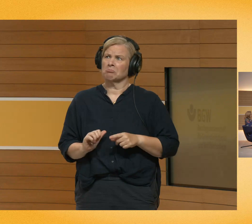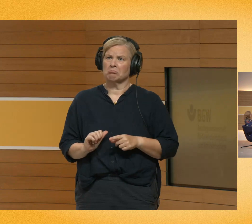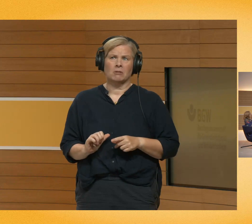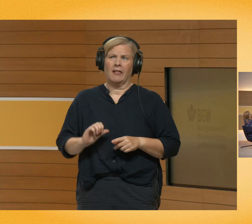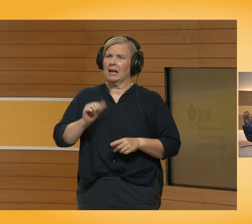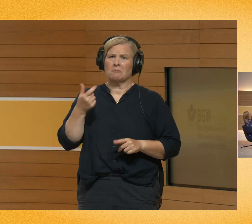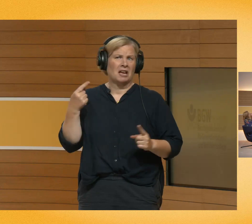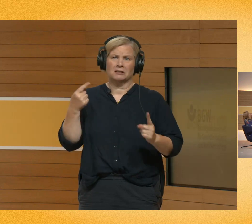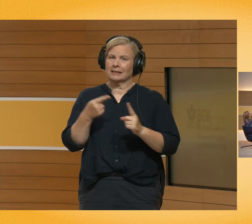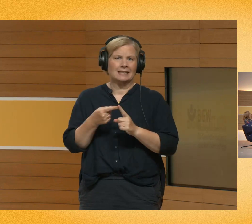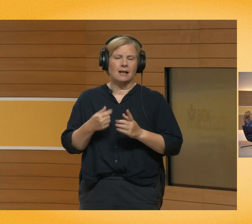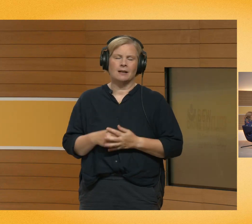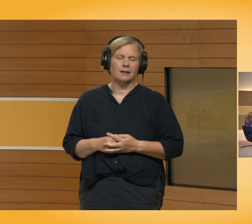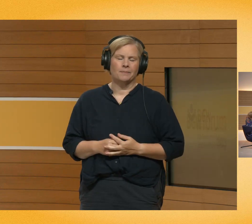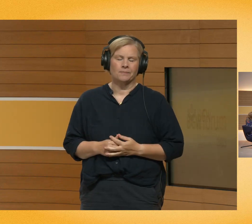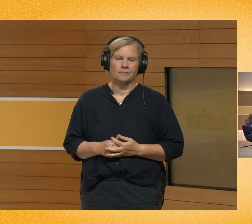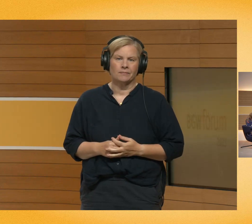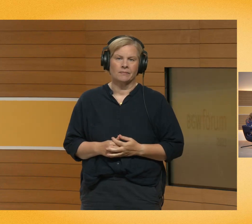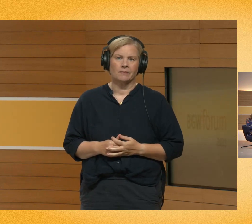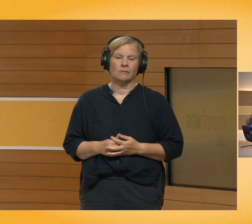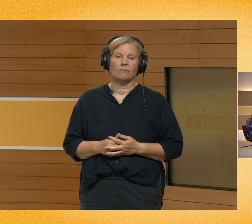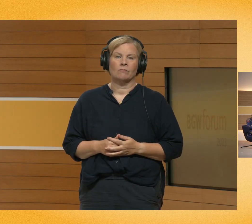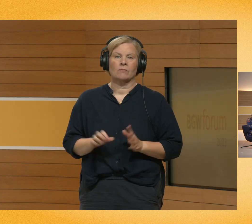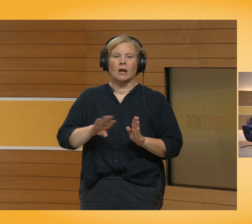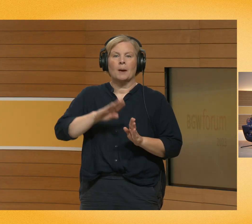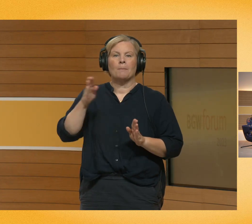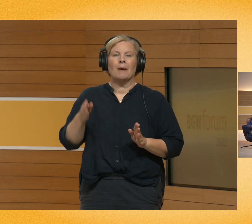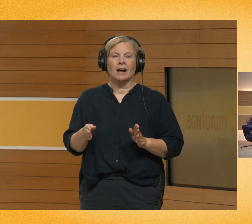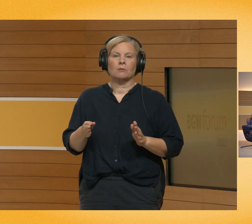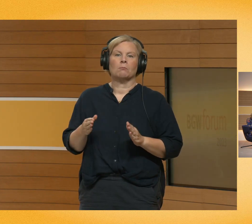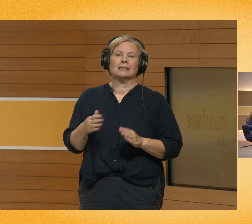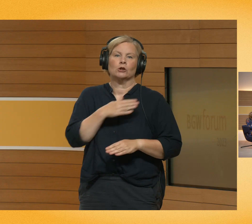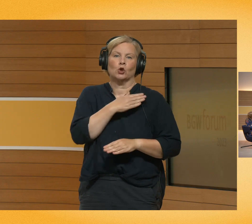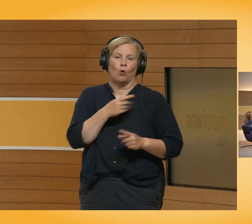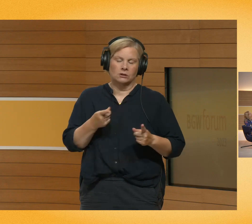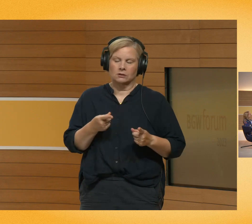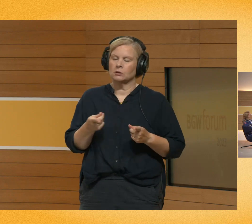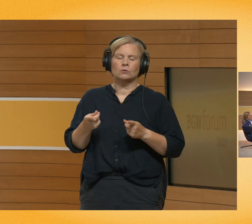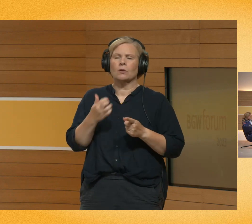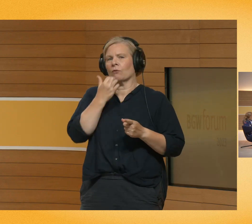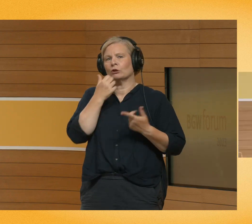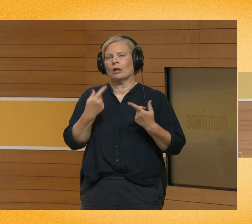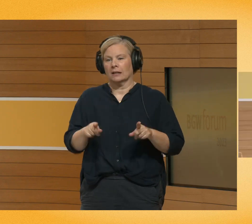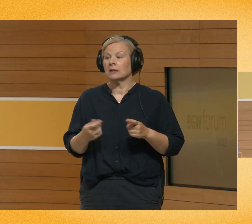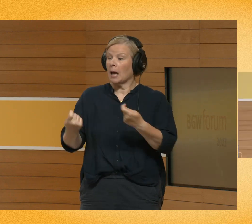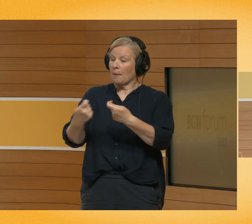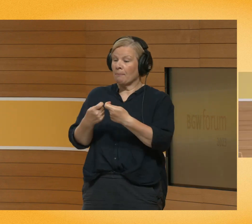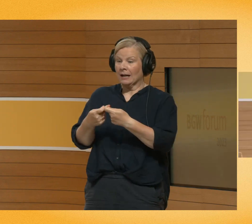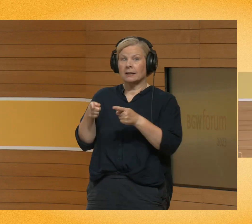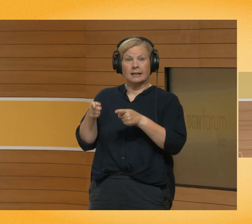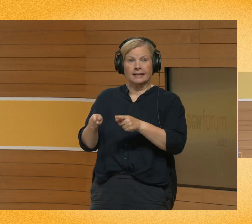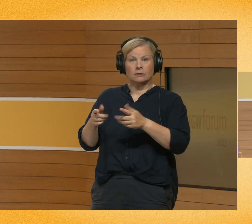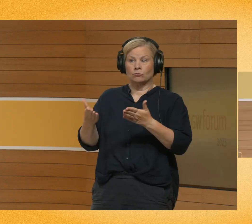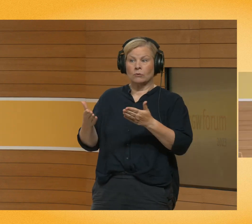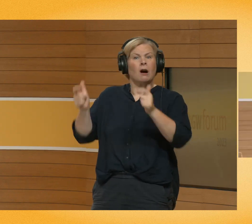using magnet and the tools and the framework that magnet gives us to strive organizational change and organizational